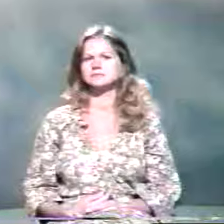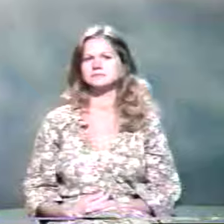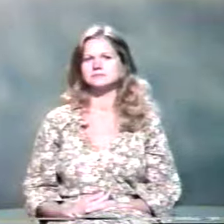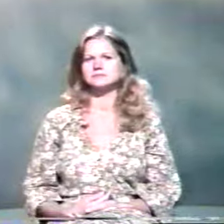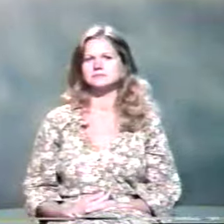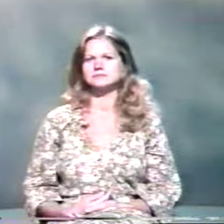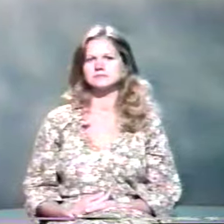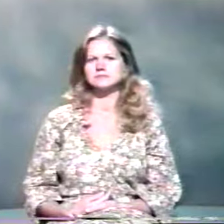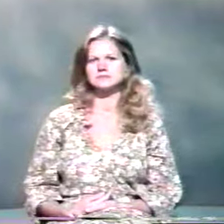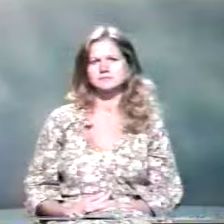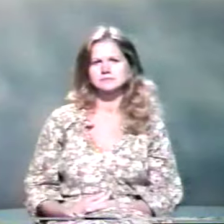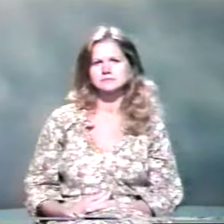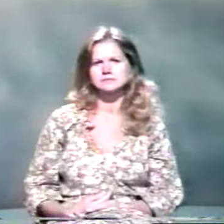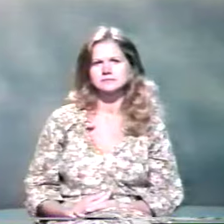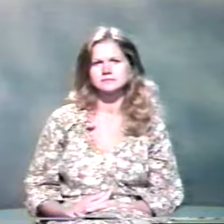To shake one's head meaning no.